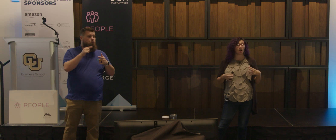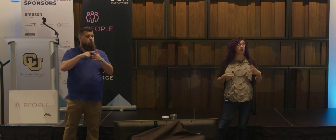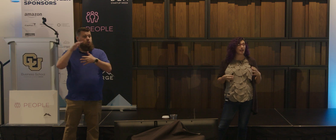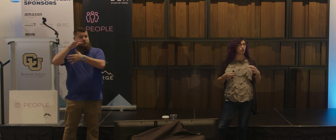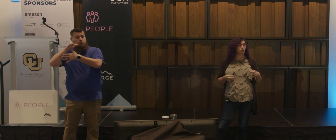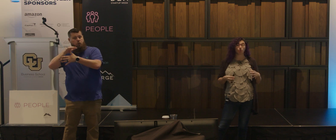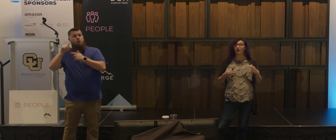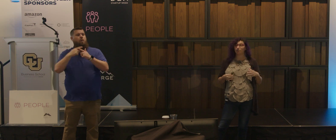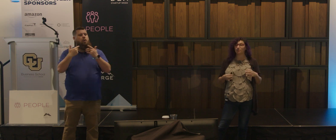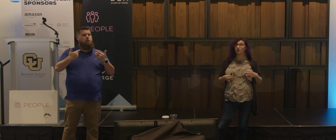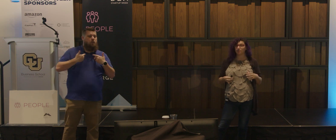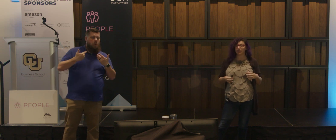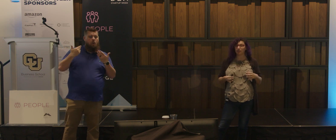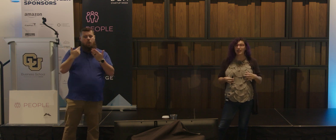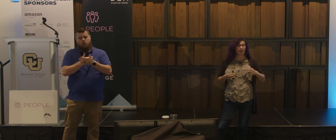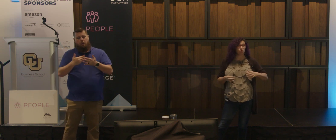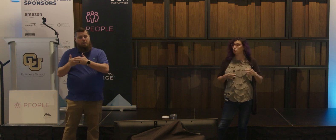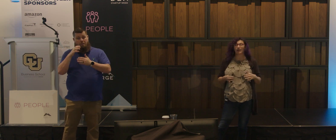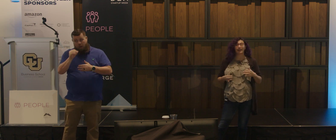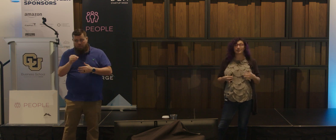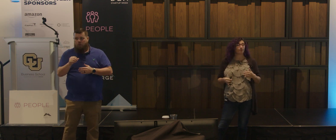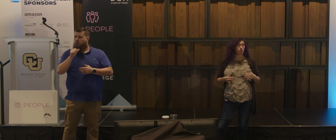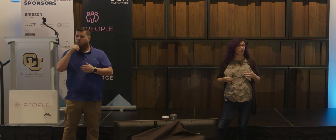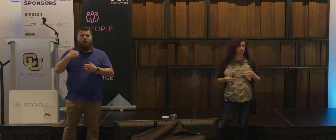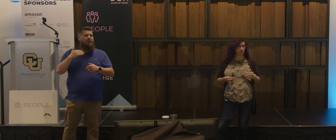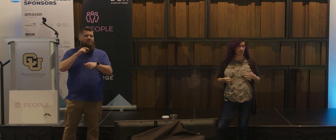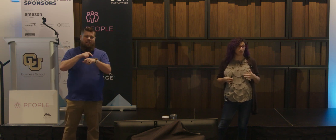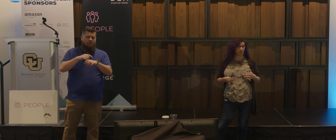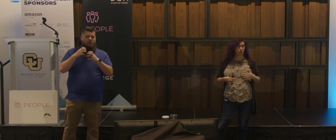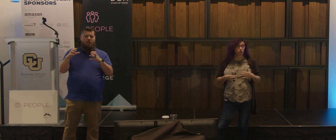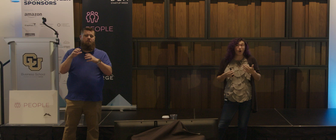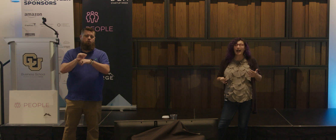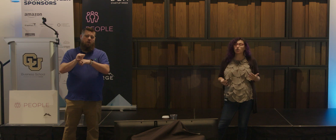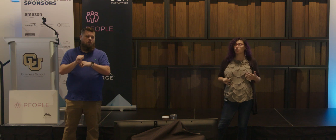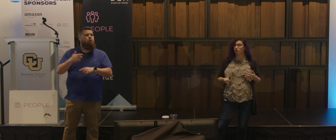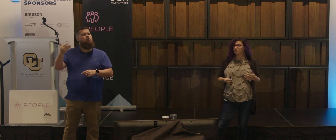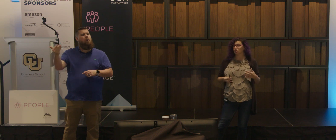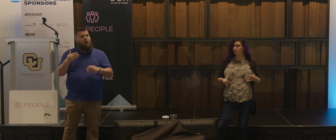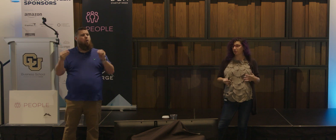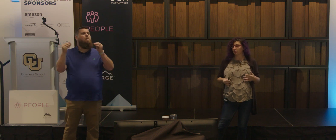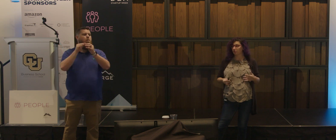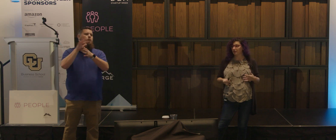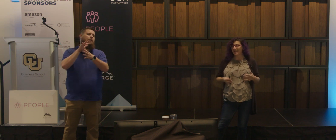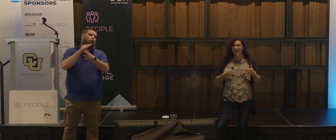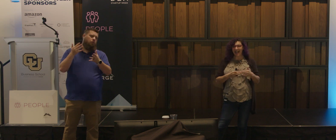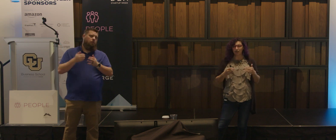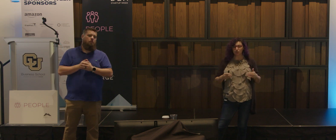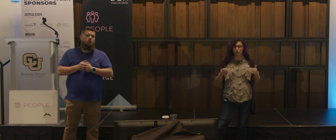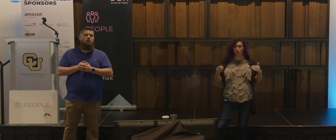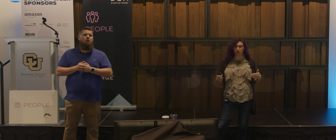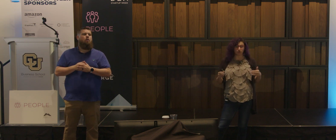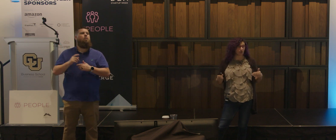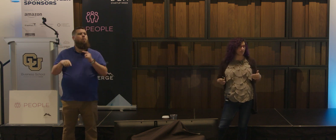you are young and new and a baby company and you do not have time to do a lot of training, you hire more senior people.